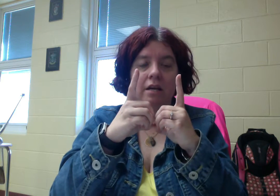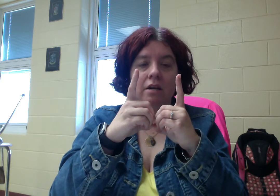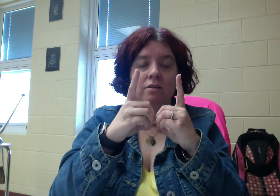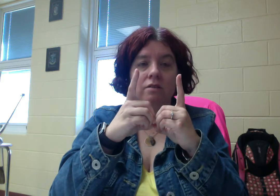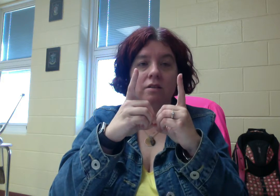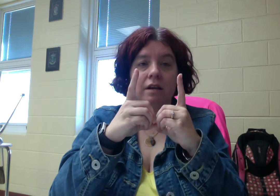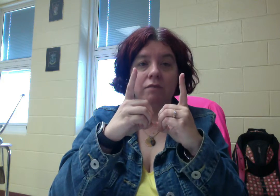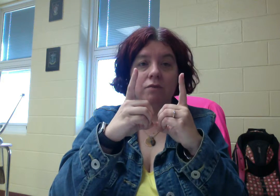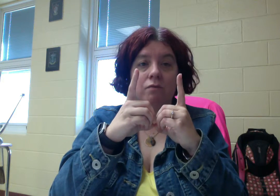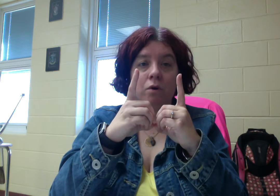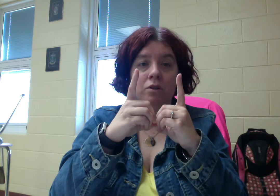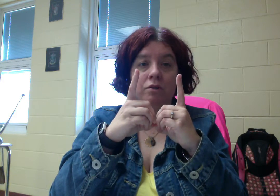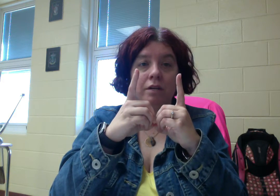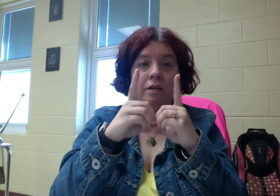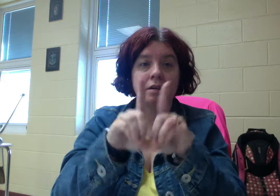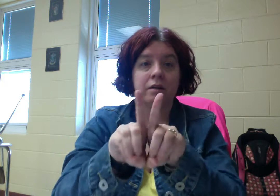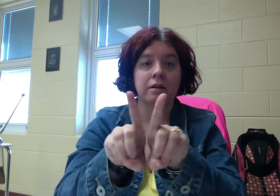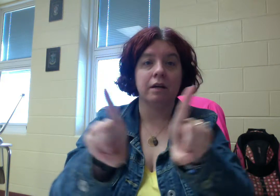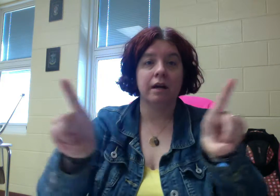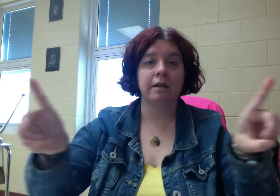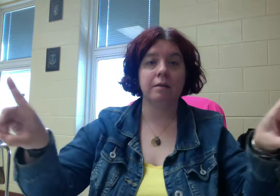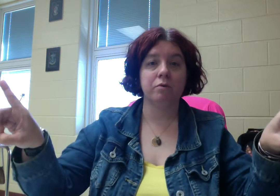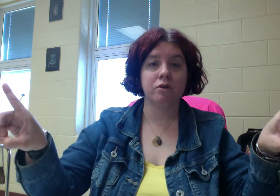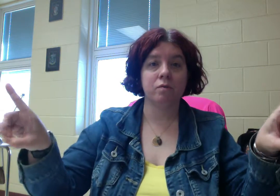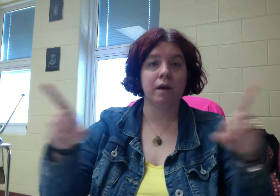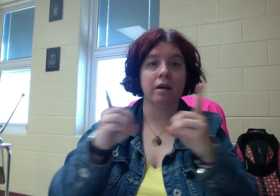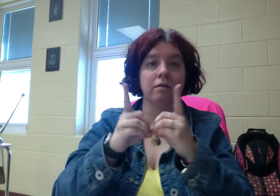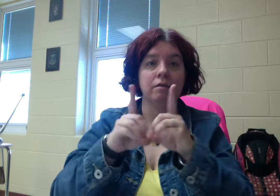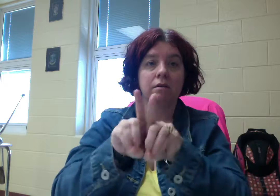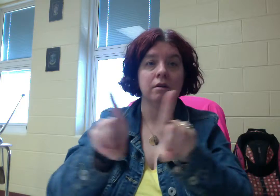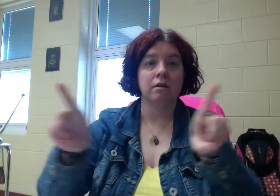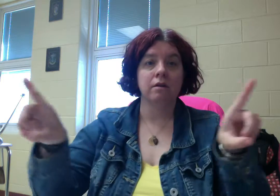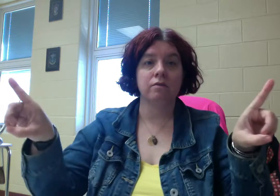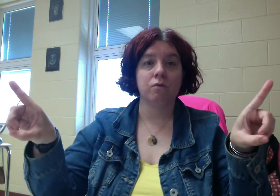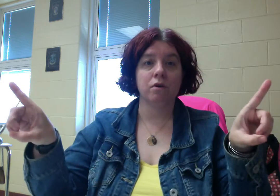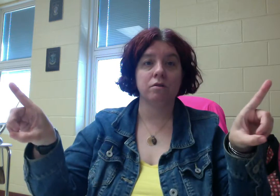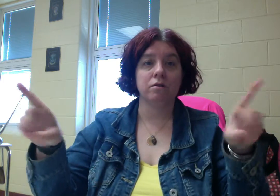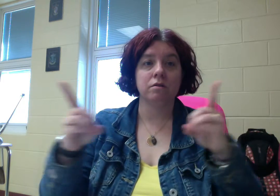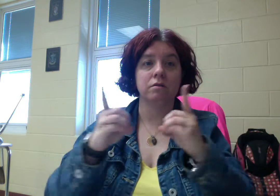So the sign for divorce, you're here and they push away. Divorce.